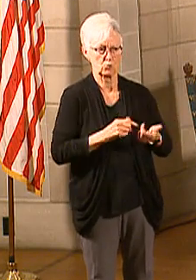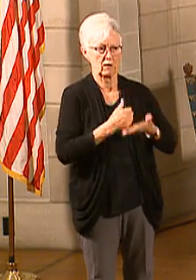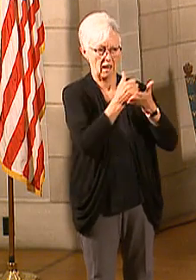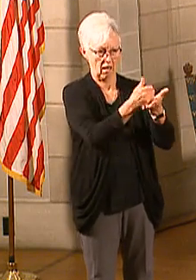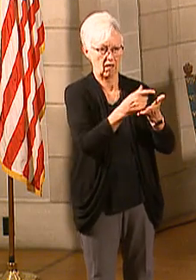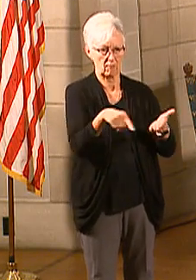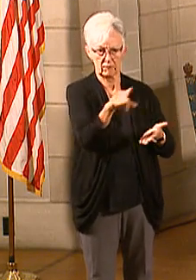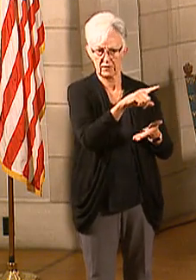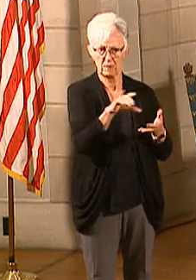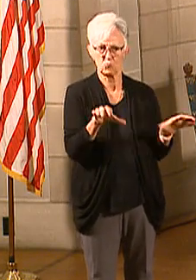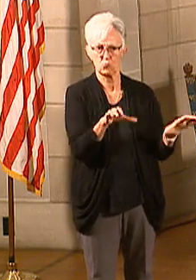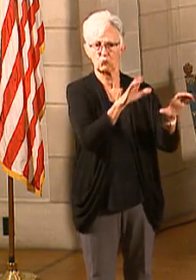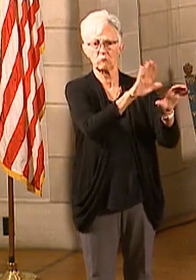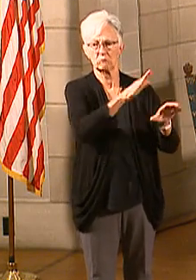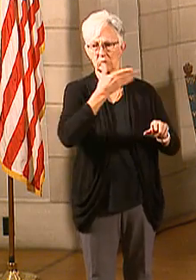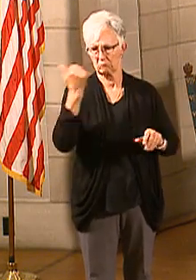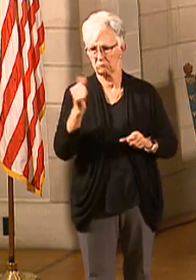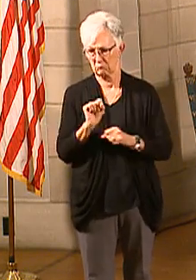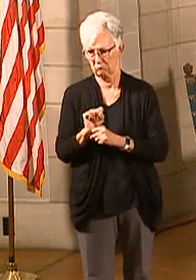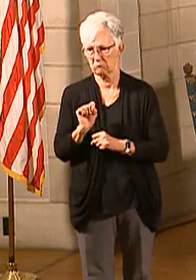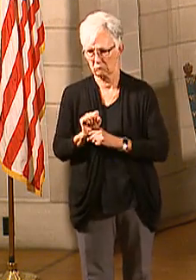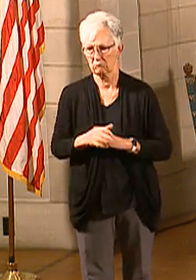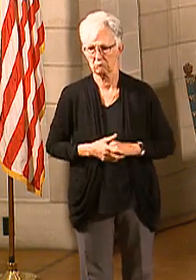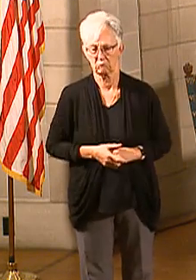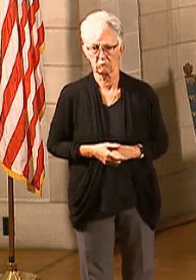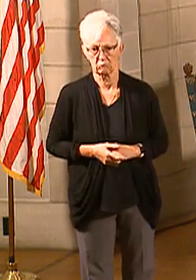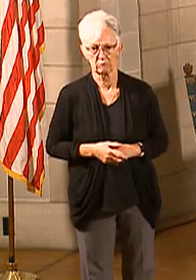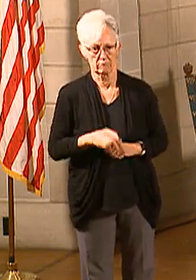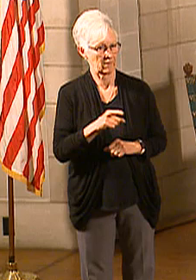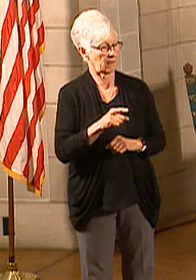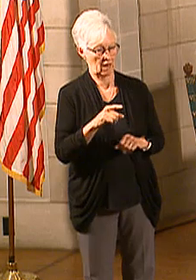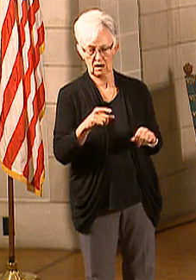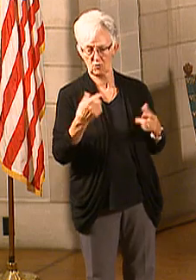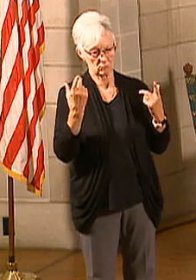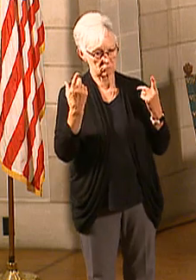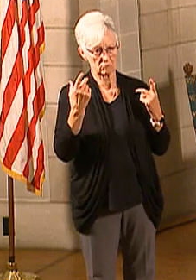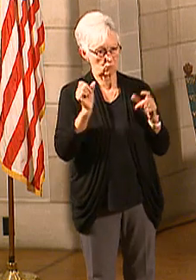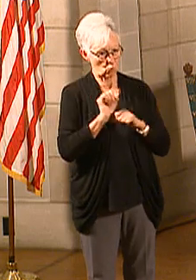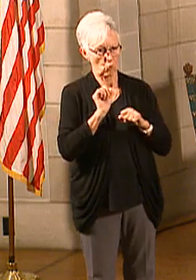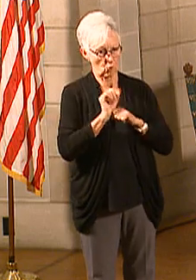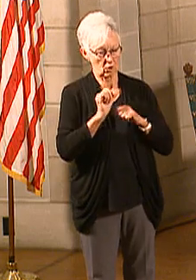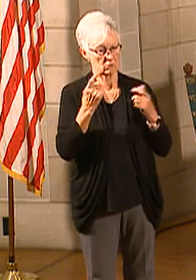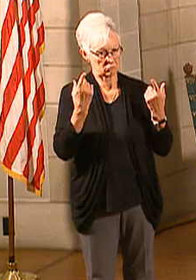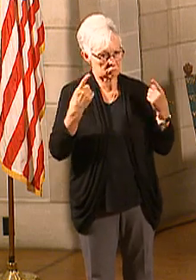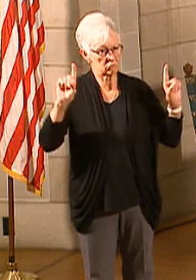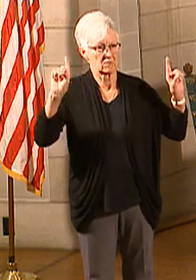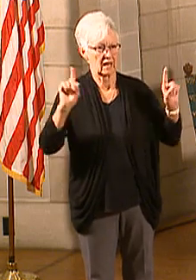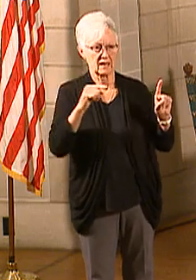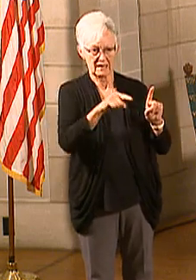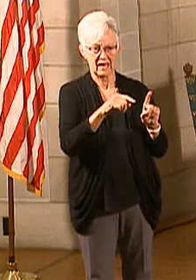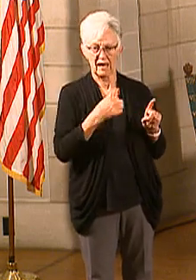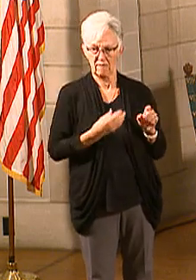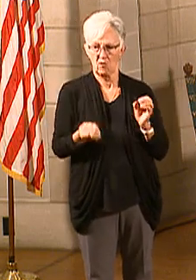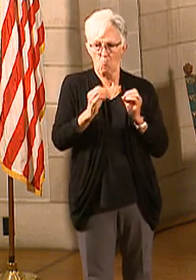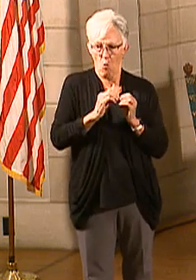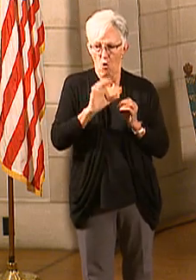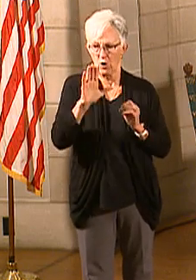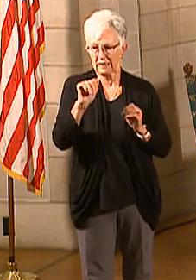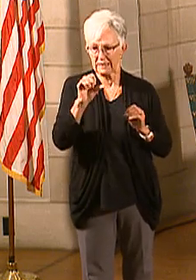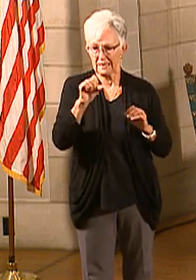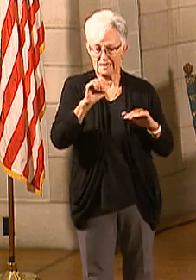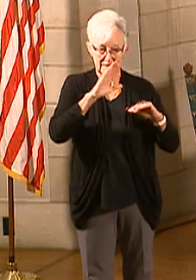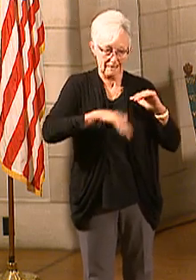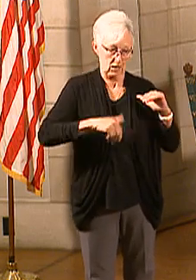those teammates. They do incredible work. Even though their caseloads are higher than what we want, they are